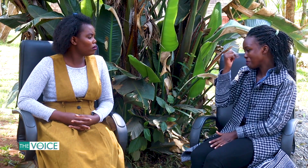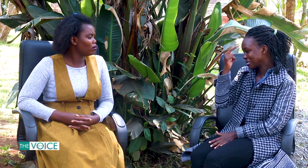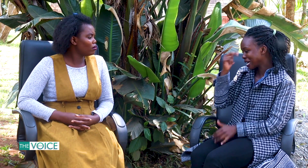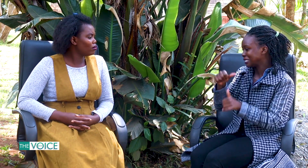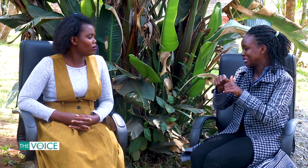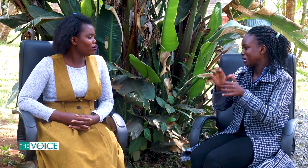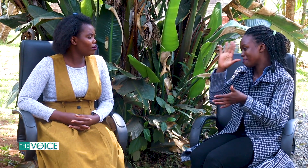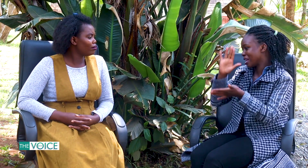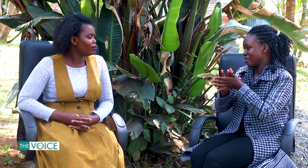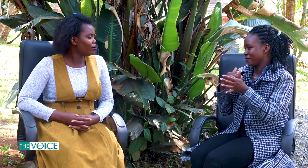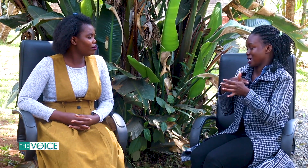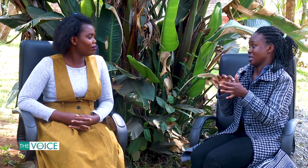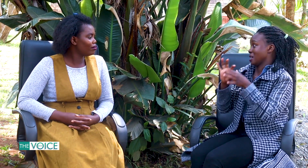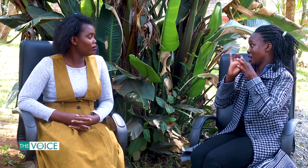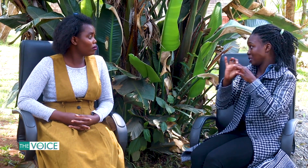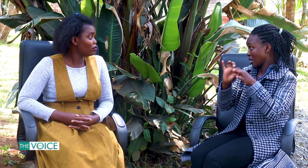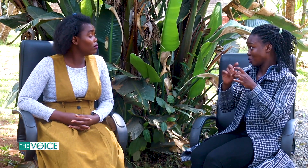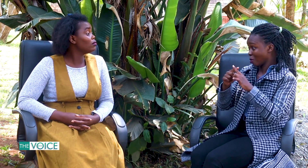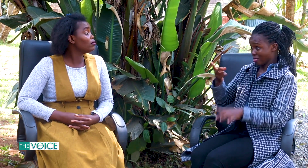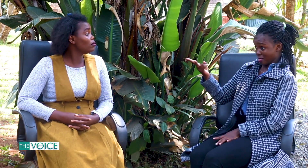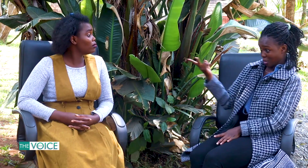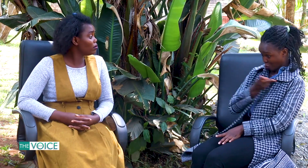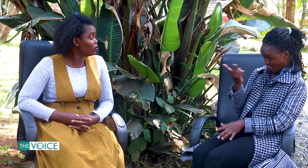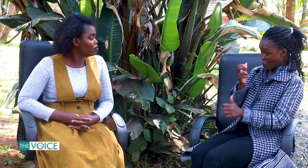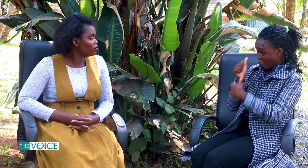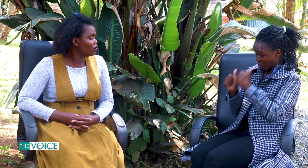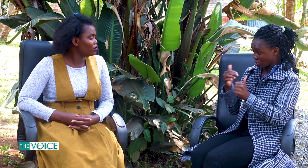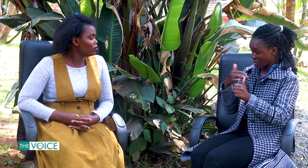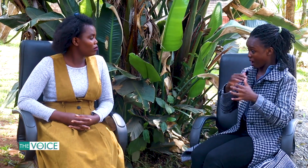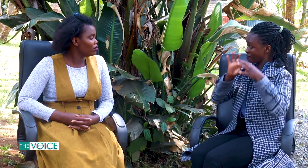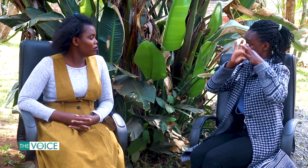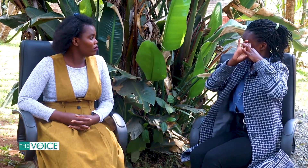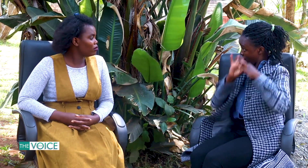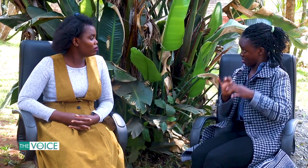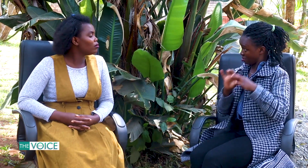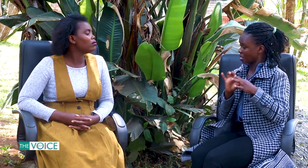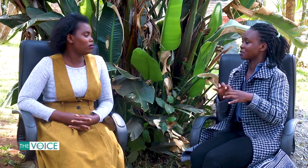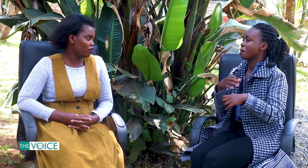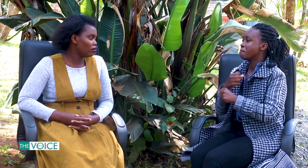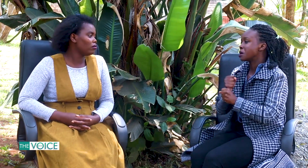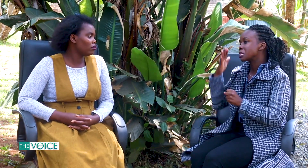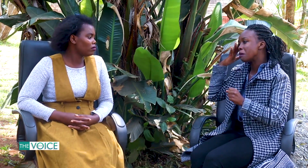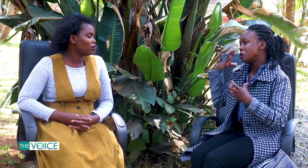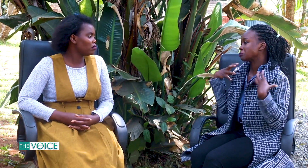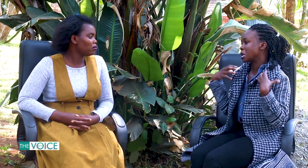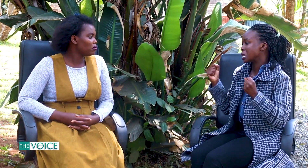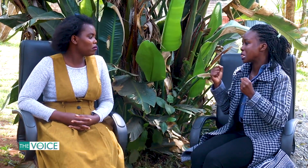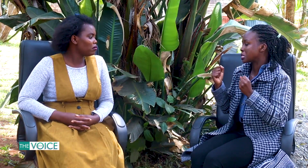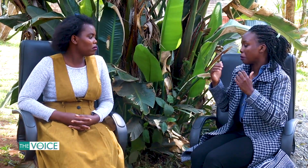dearly, and these cultures they can't really want to break, and that was a big challenge. And then the second area, I'll say in Kajiado